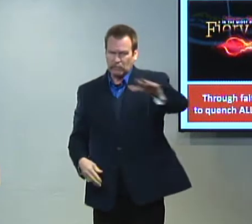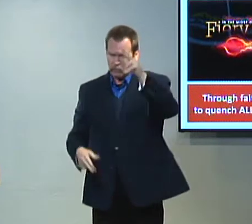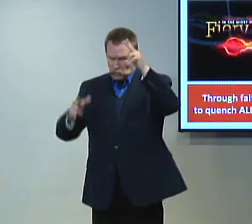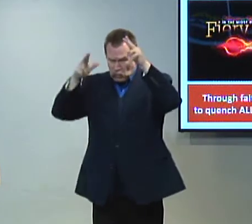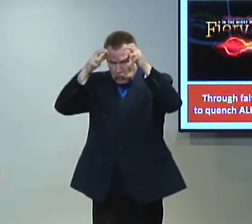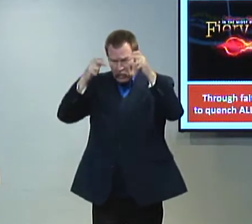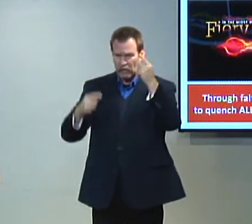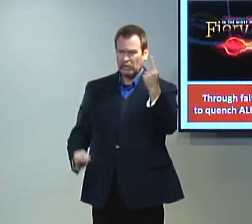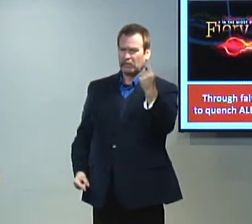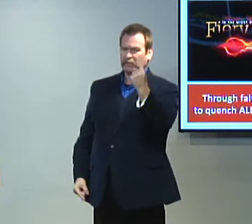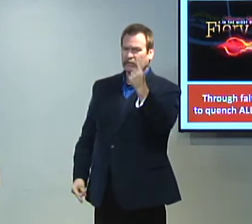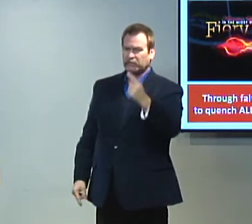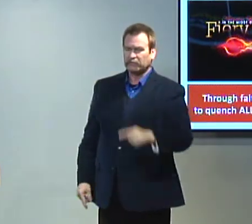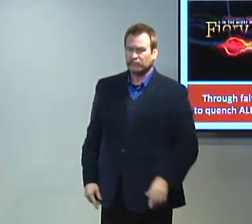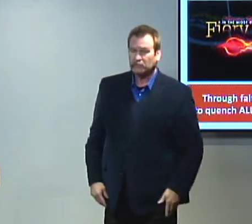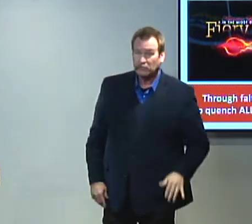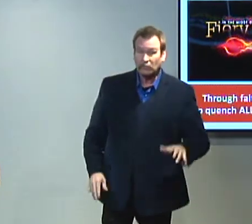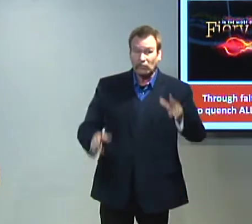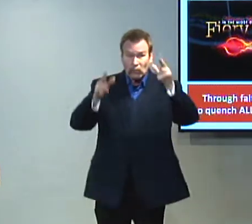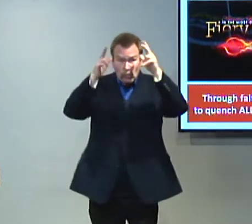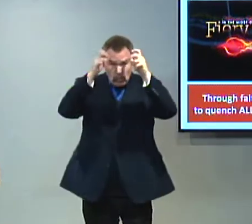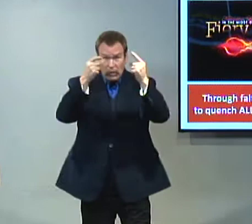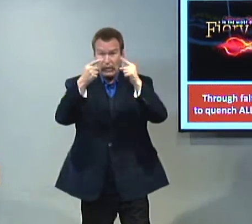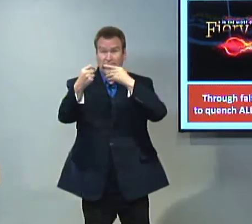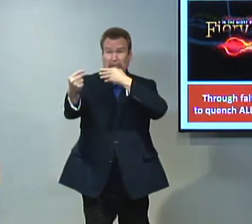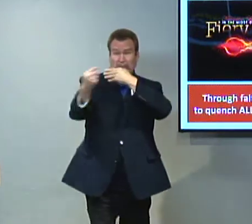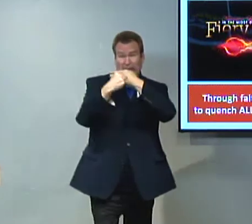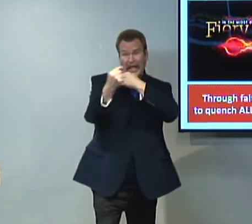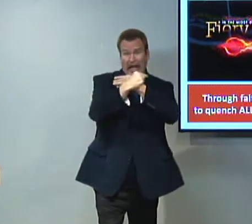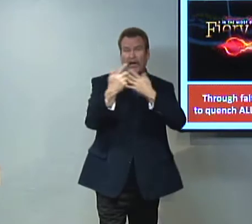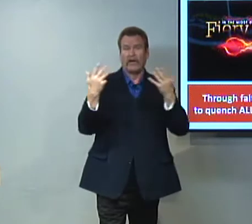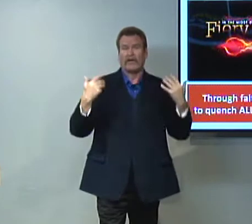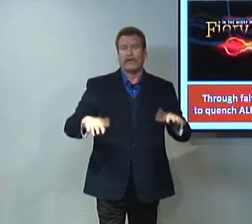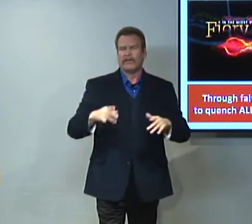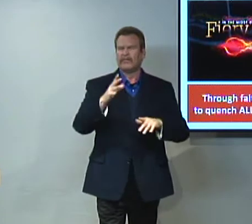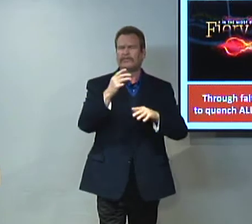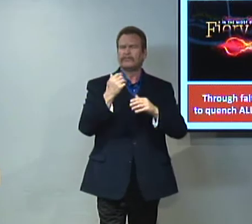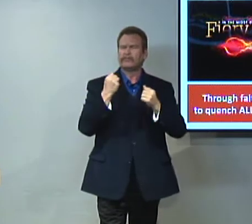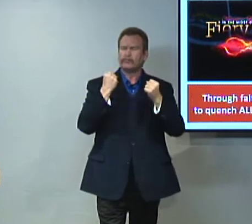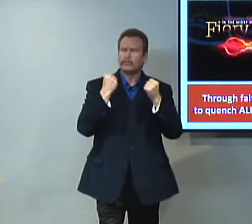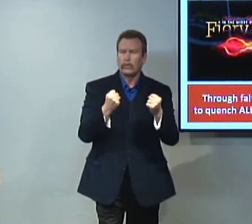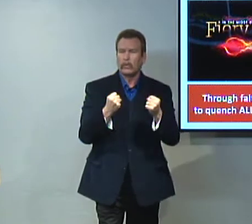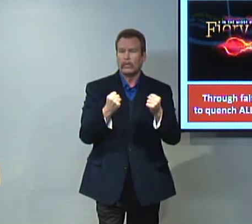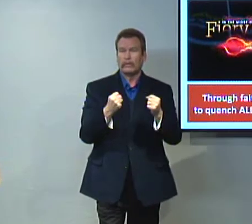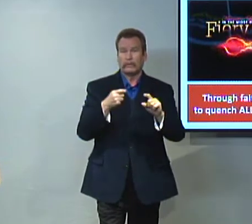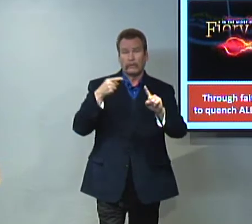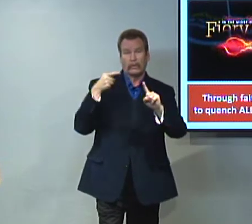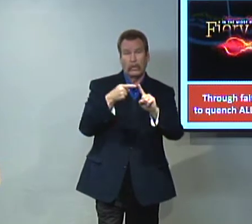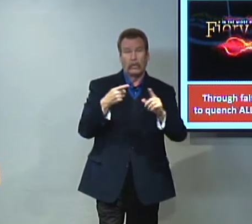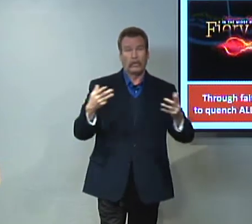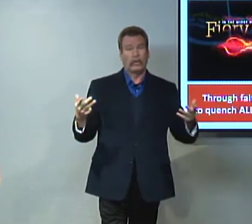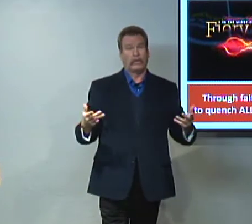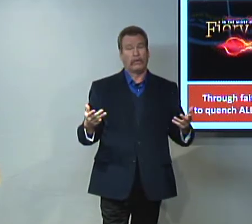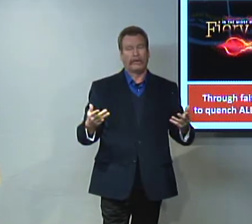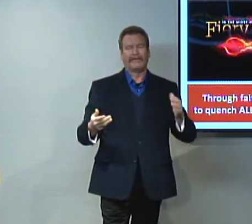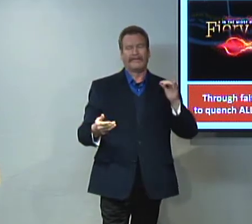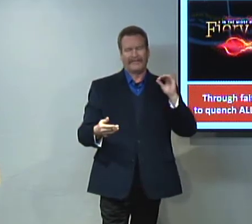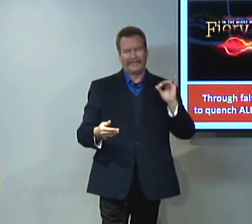shield, this defensive shield against the devil is very important. Because the devil doesn't stop. He is strong.